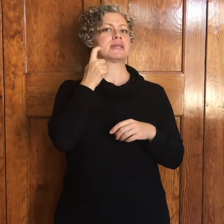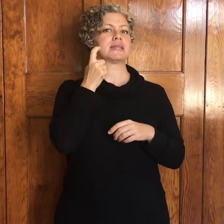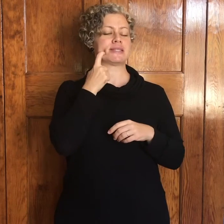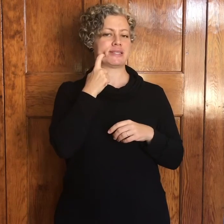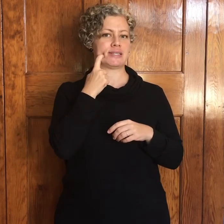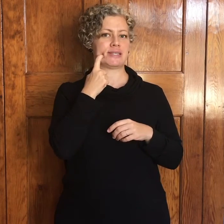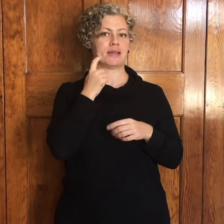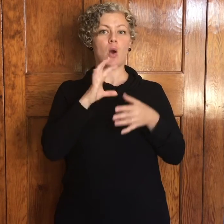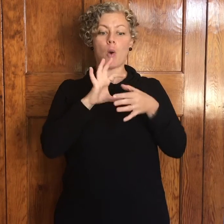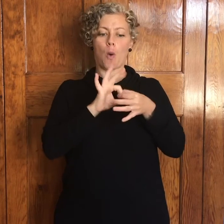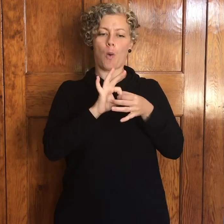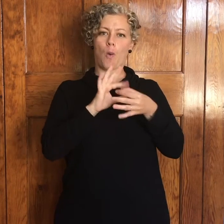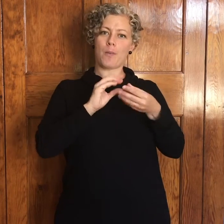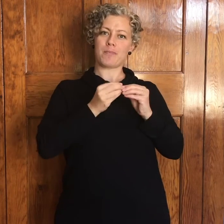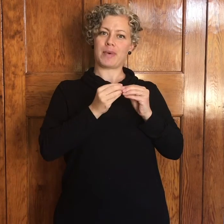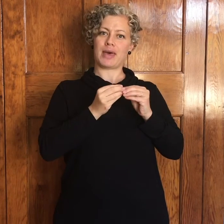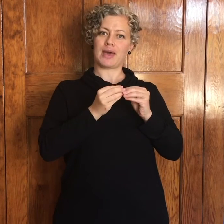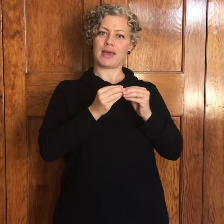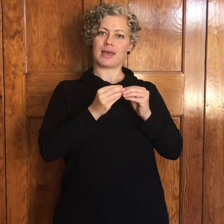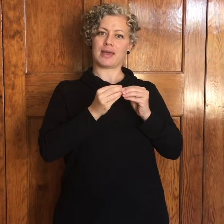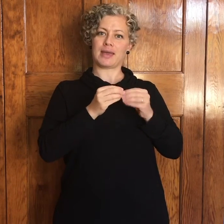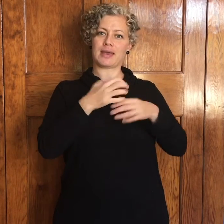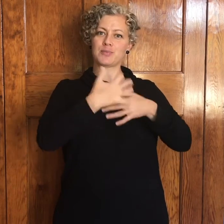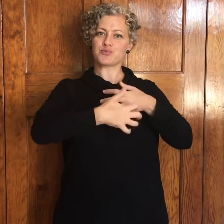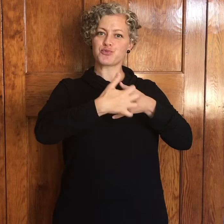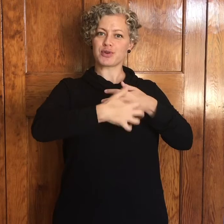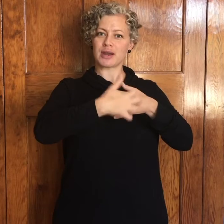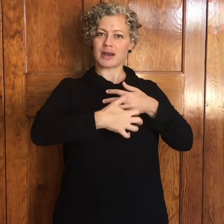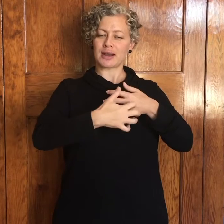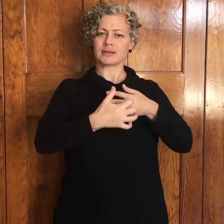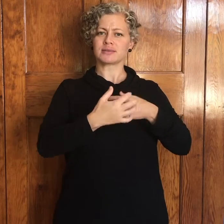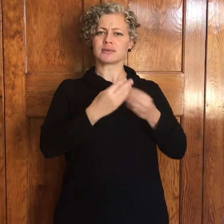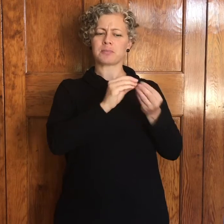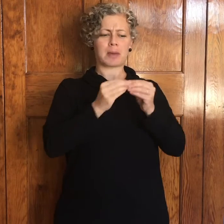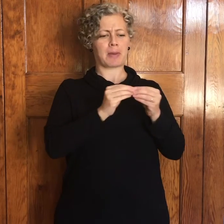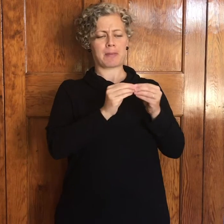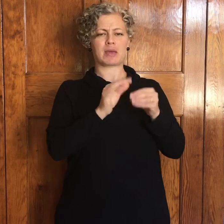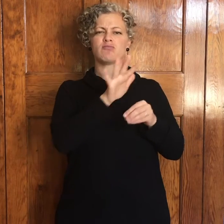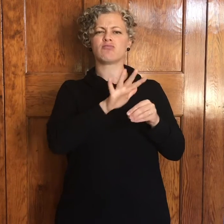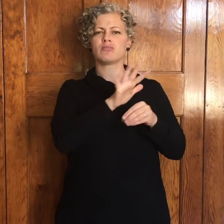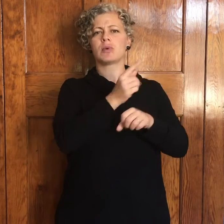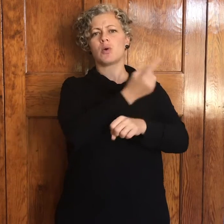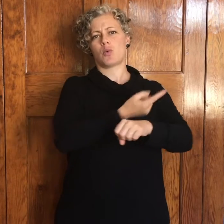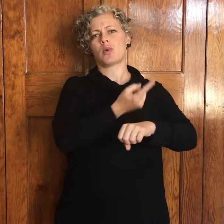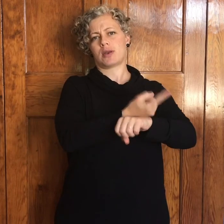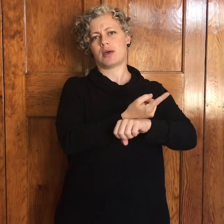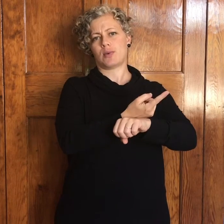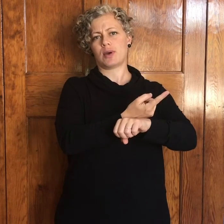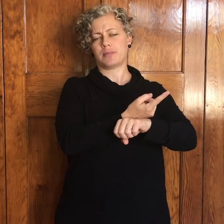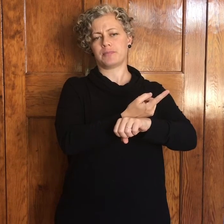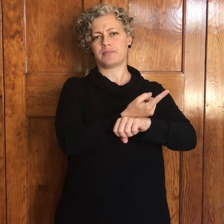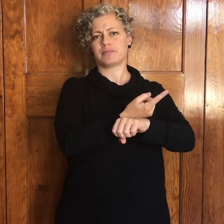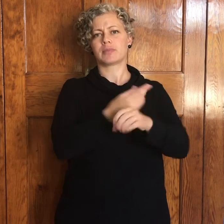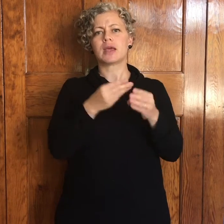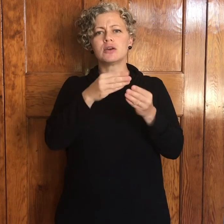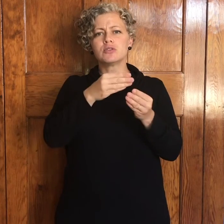bread in just over an hour. Add the dry ingredients like flour,